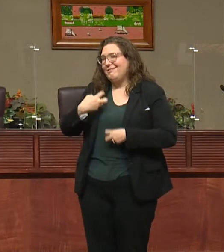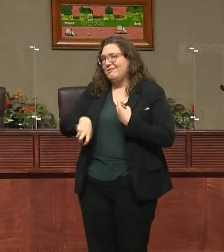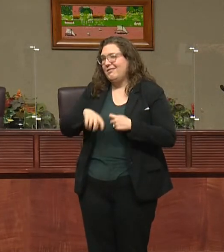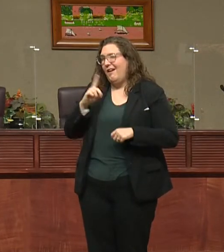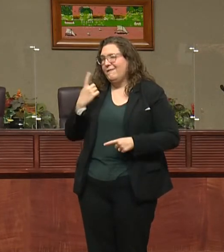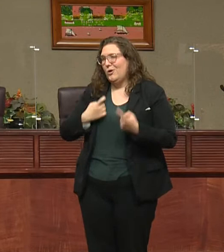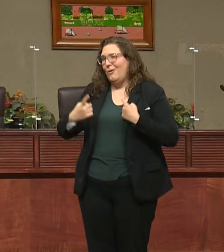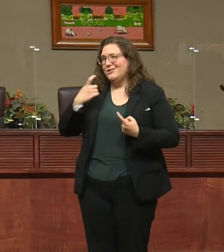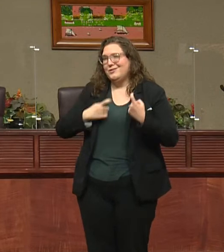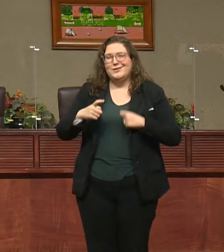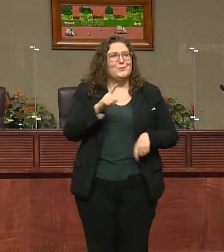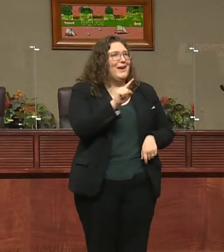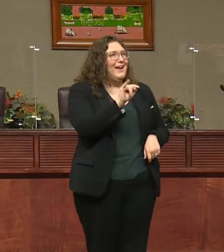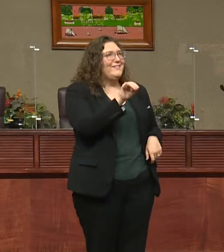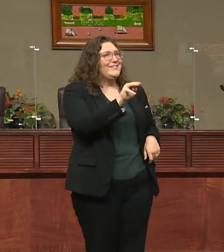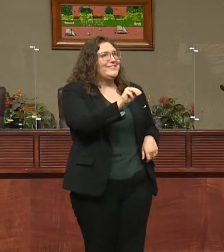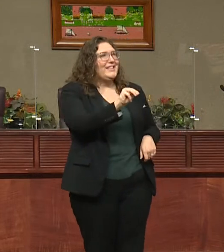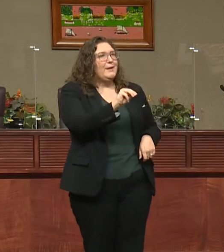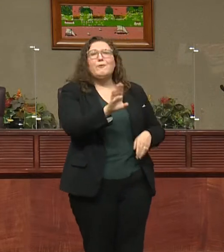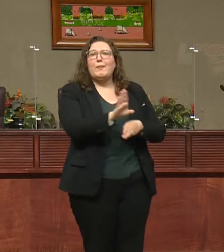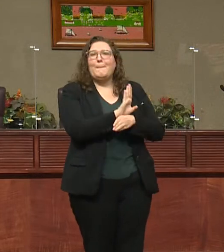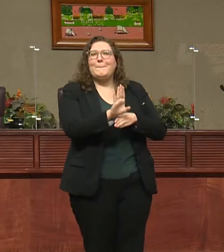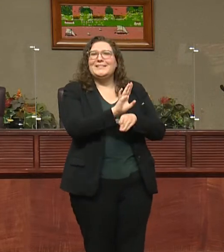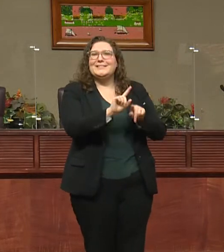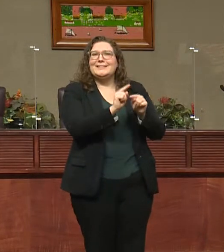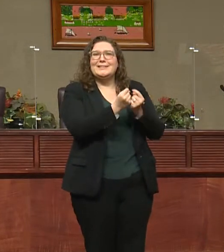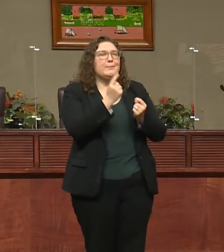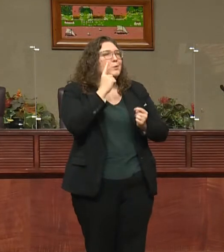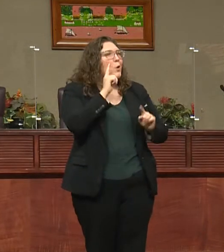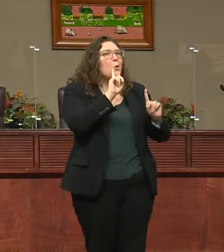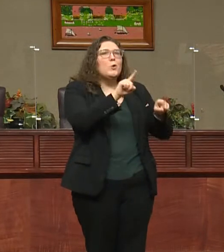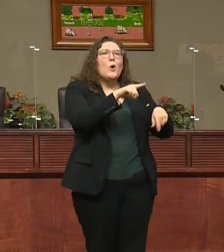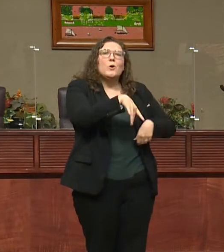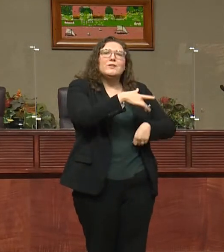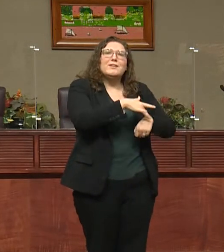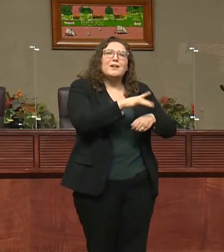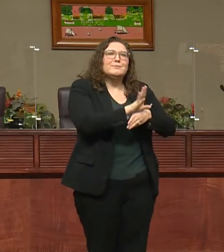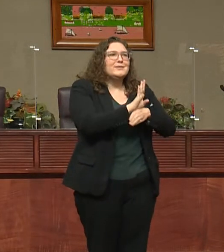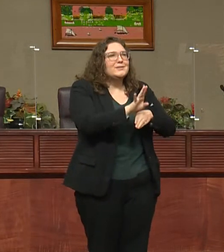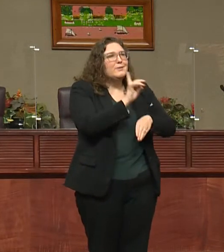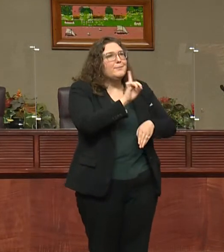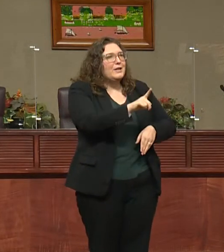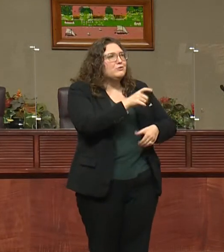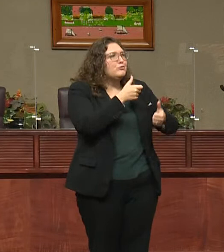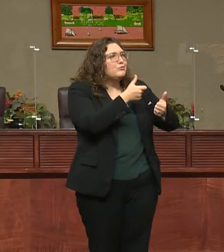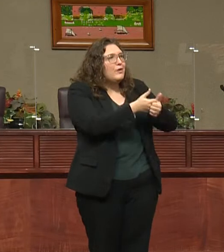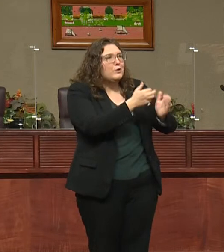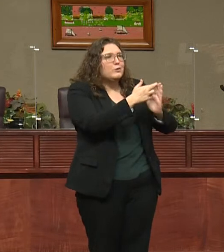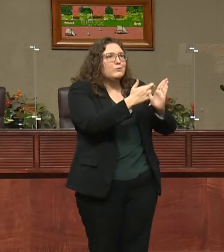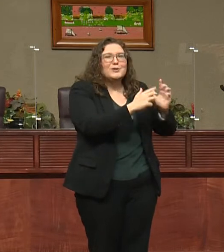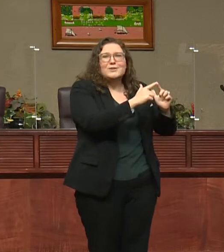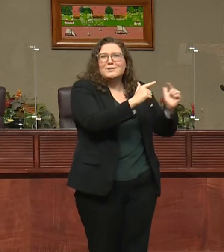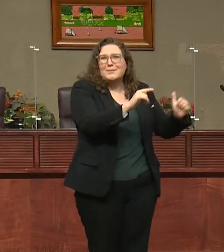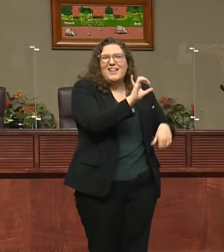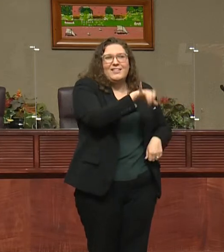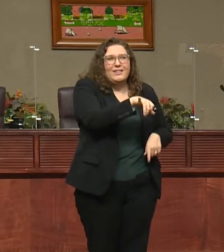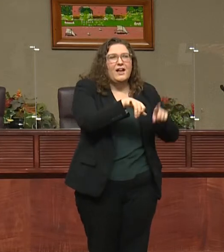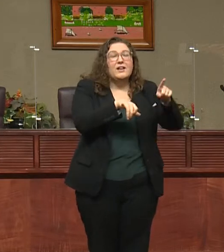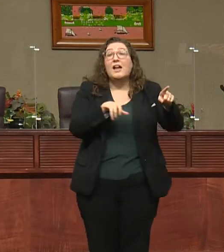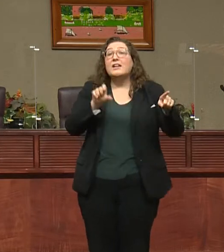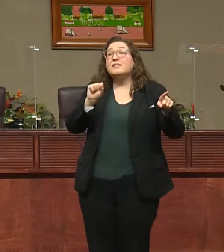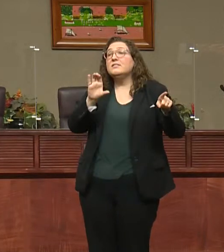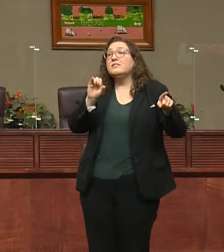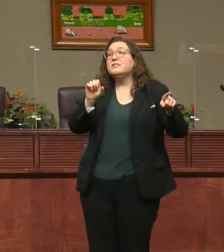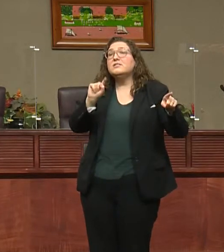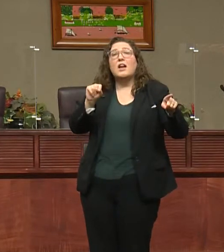team manager and leader. We have also Mr. Scott Howard from Orange County Public Schools, who's here. And so other